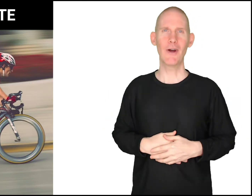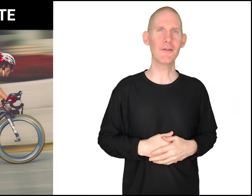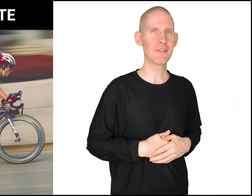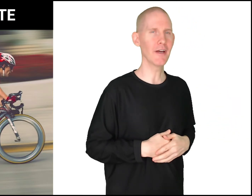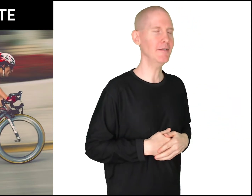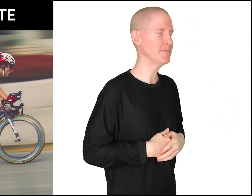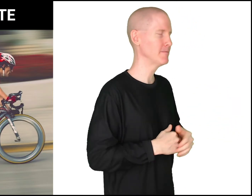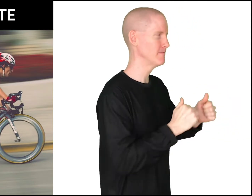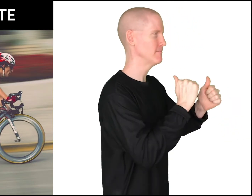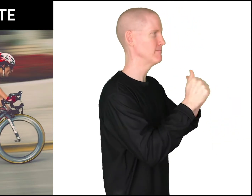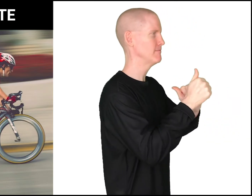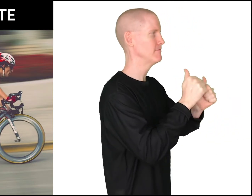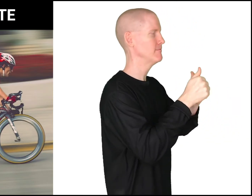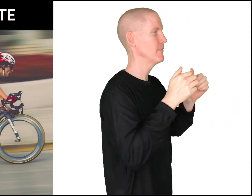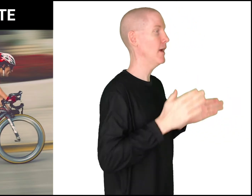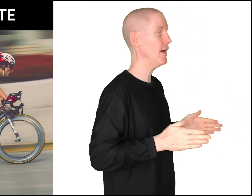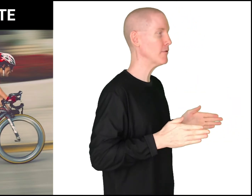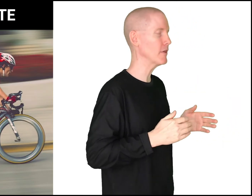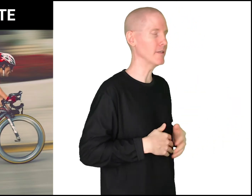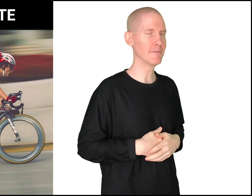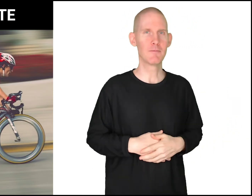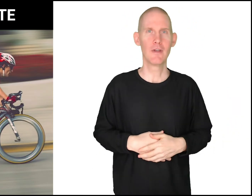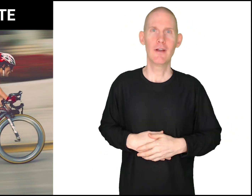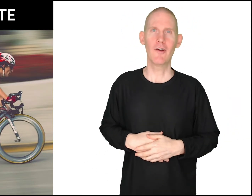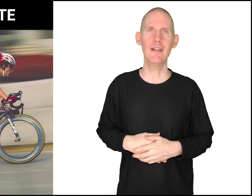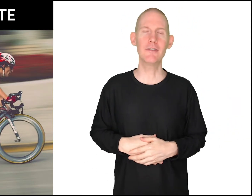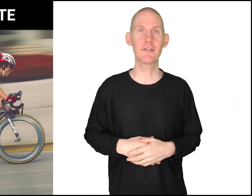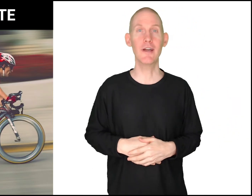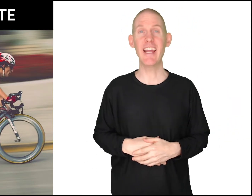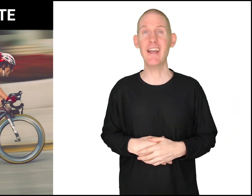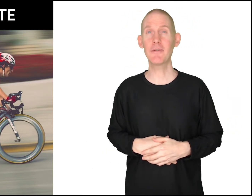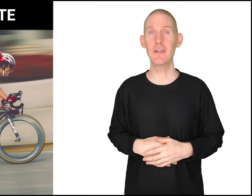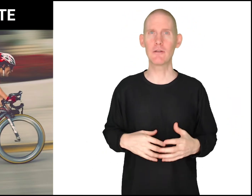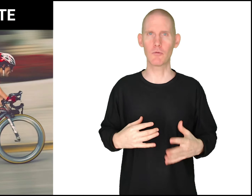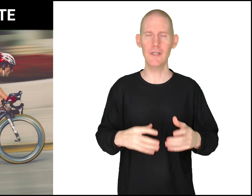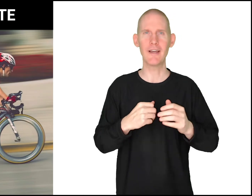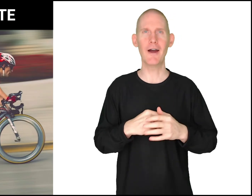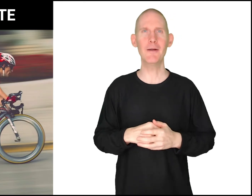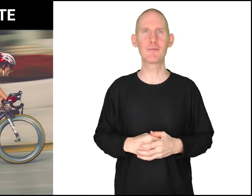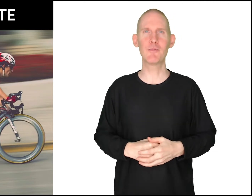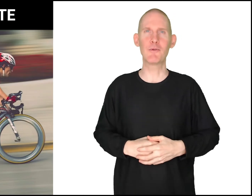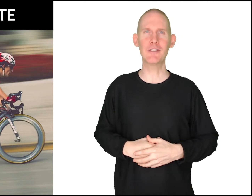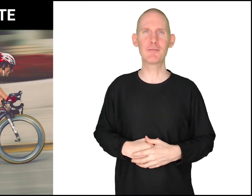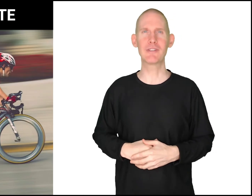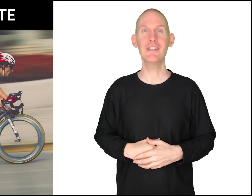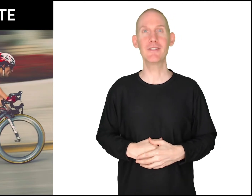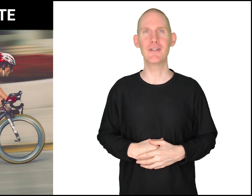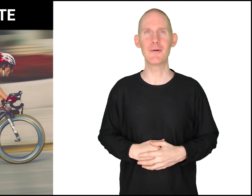Other side. Athlete. All right, let's sign athlete 3 times from the rest position. Here we